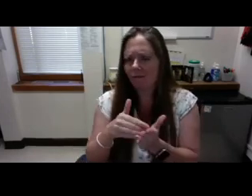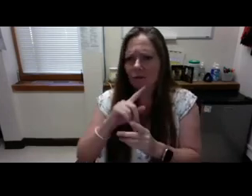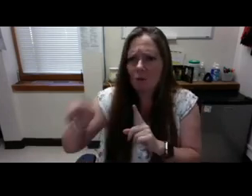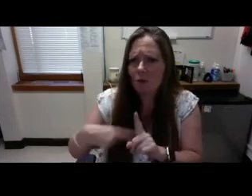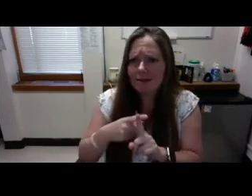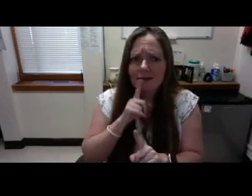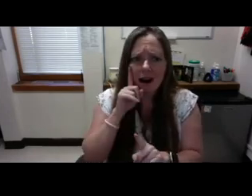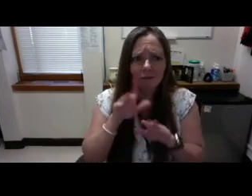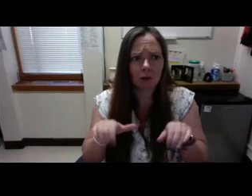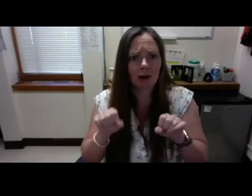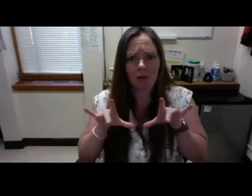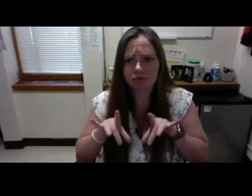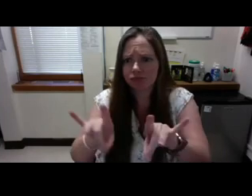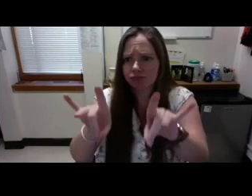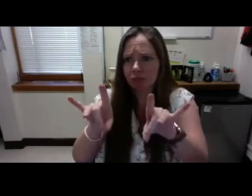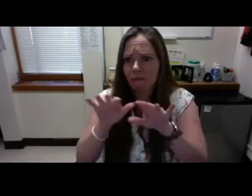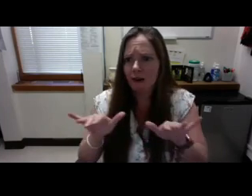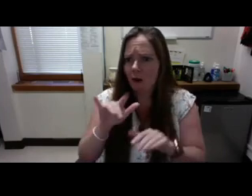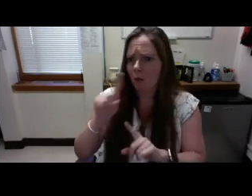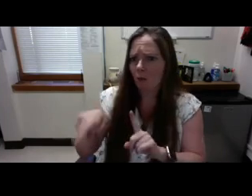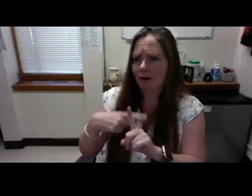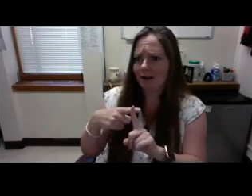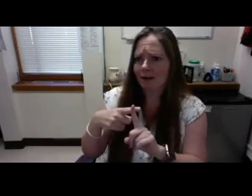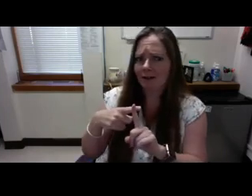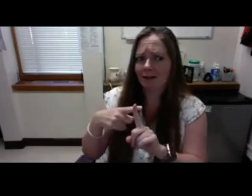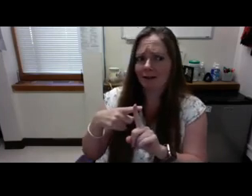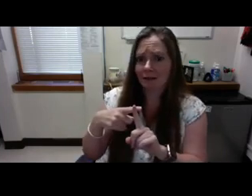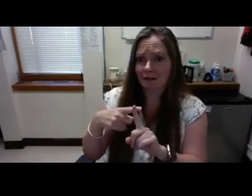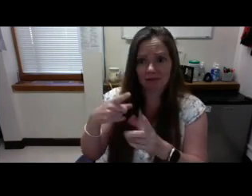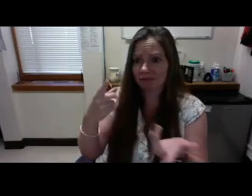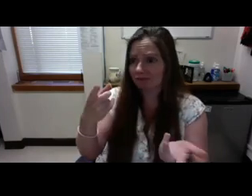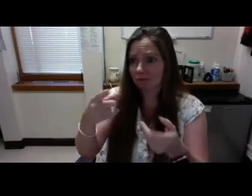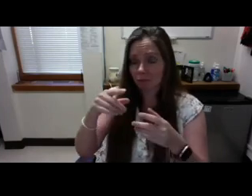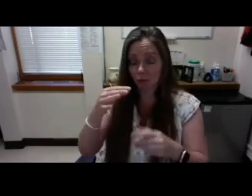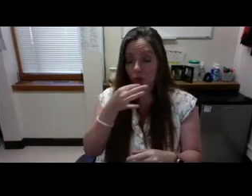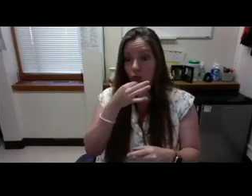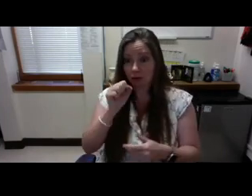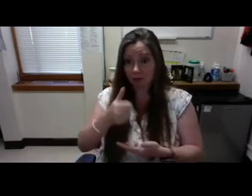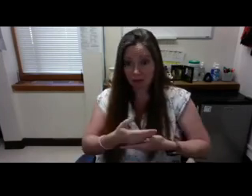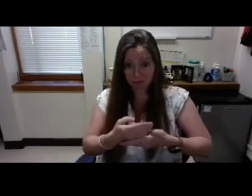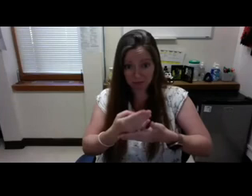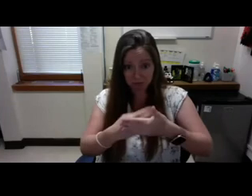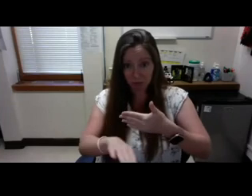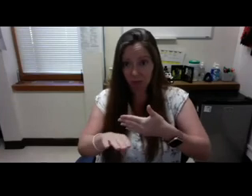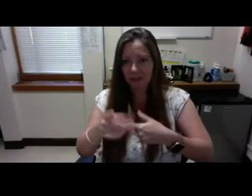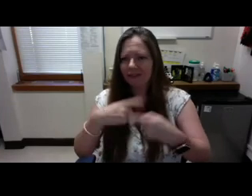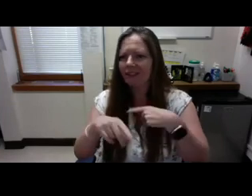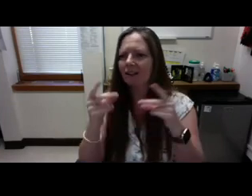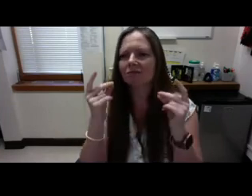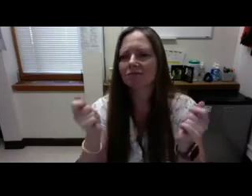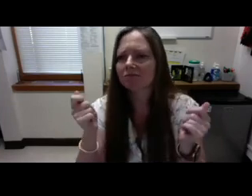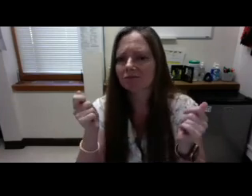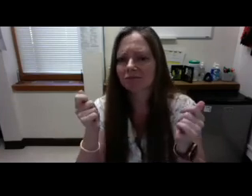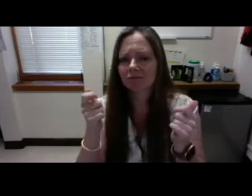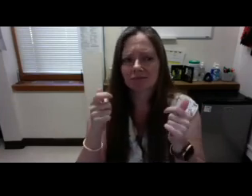So a common question that we get often is, when can deaf children pick up finger spelling? When do they start that? You know, is